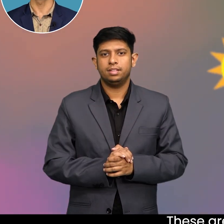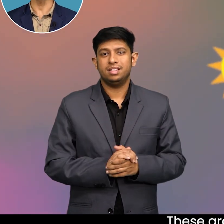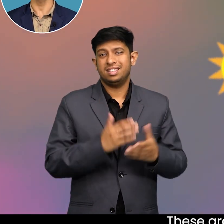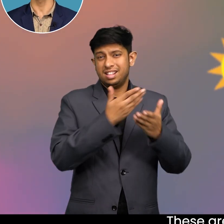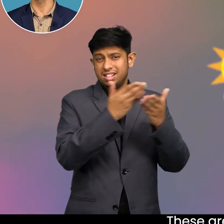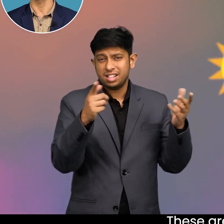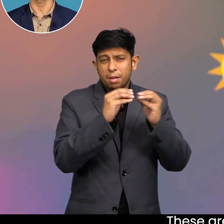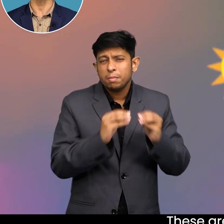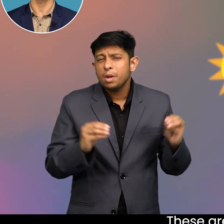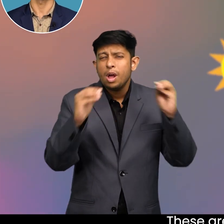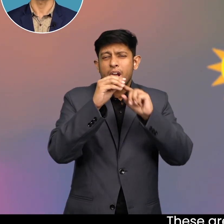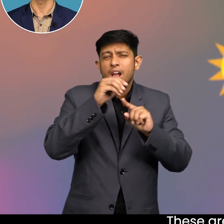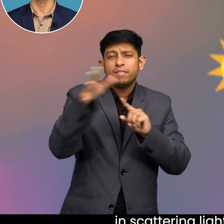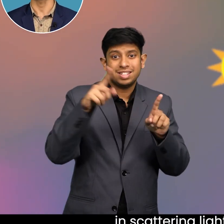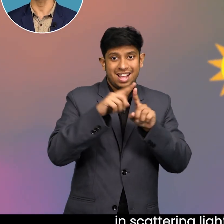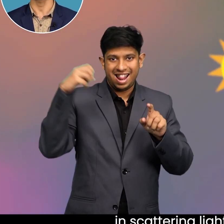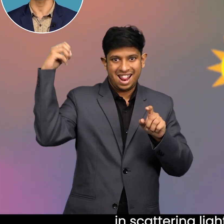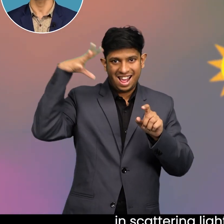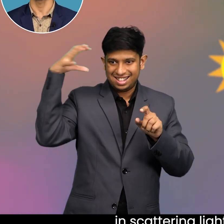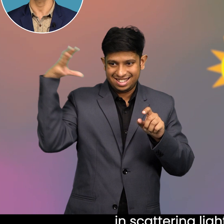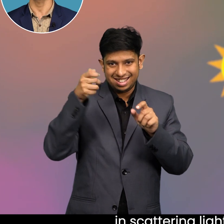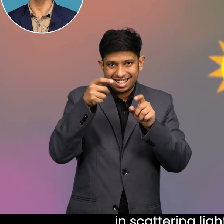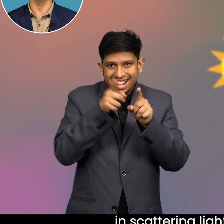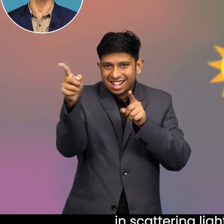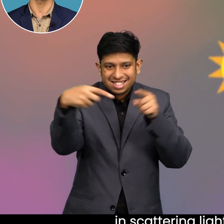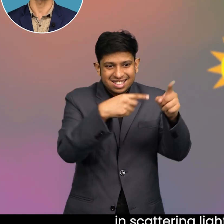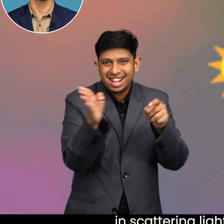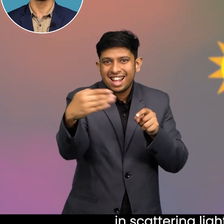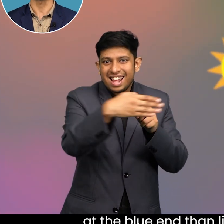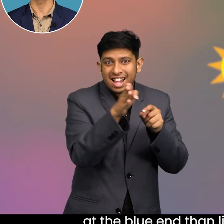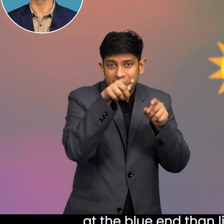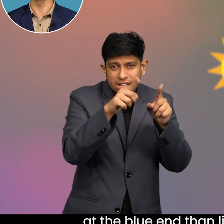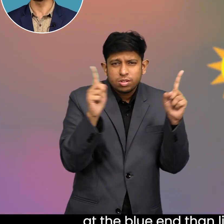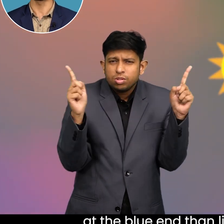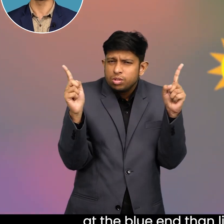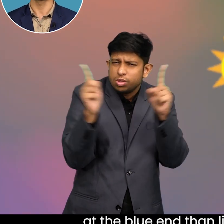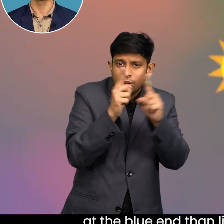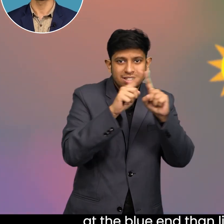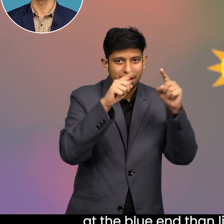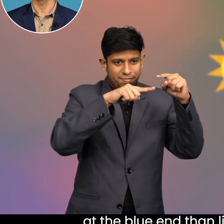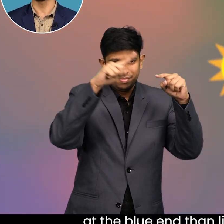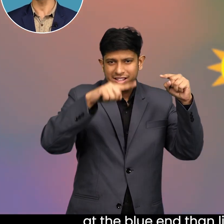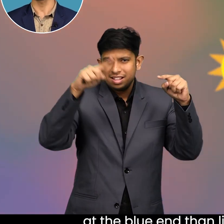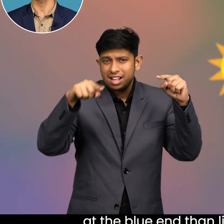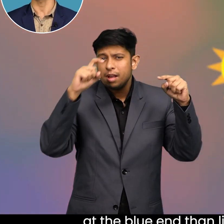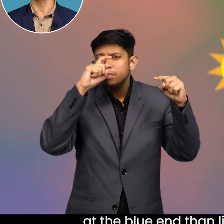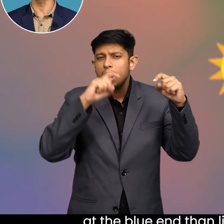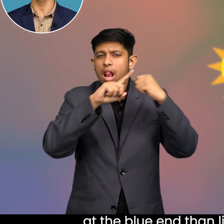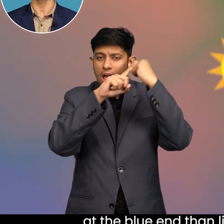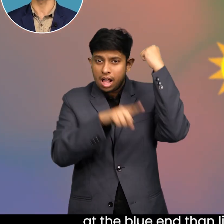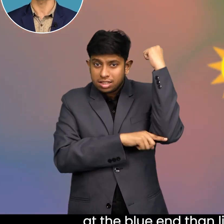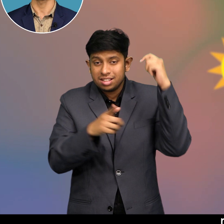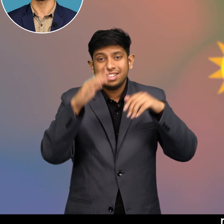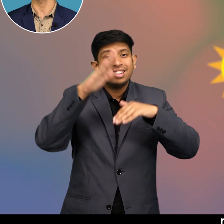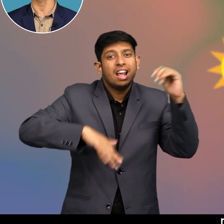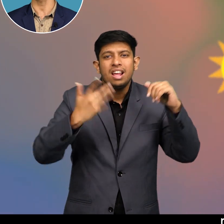These are more effective in scattering light of shorter wavelength at the blue end than light of longer